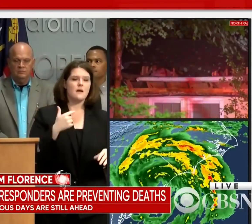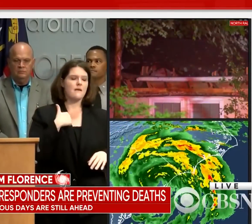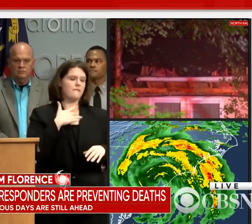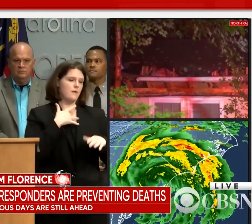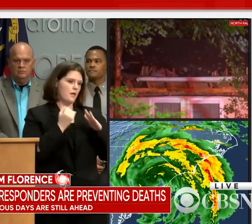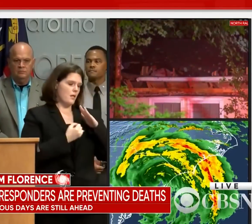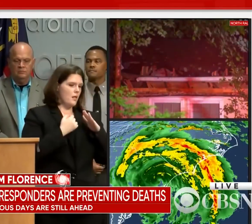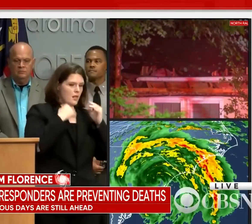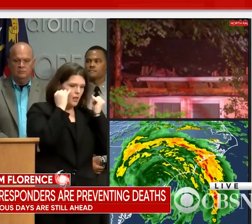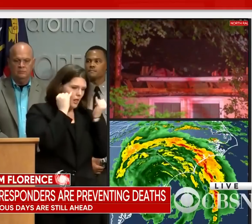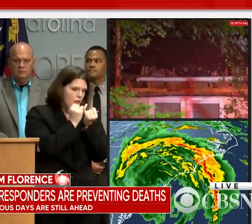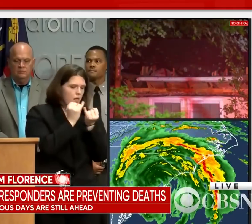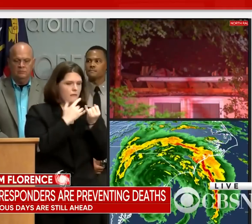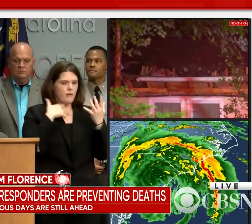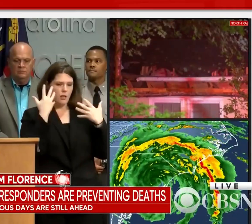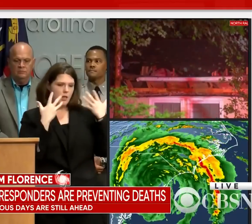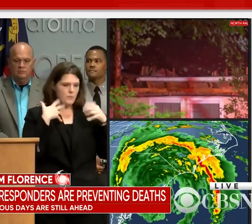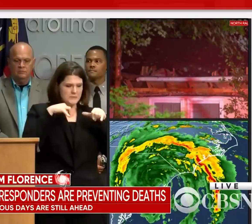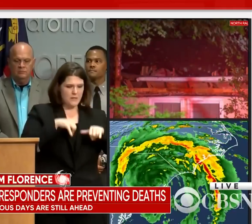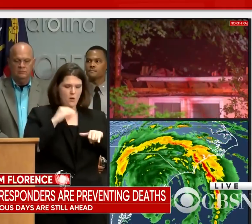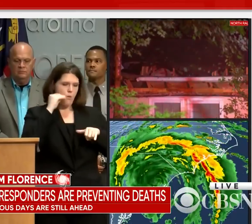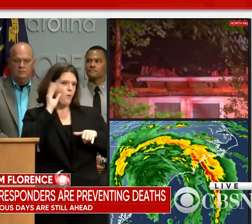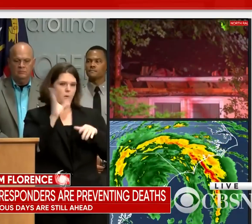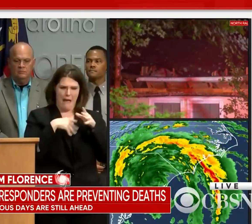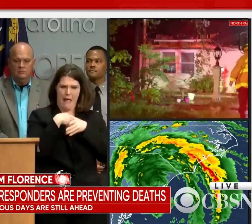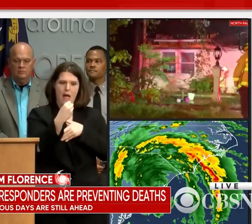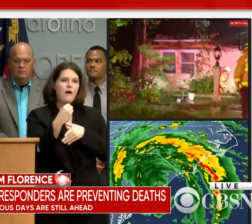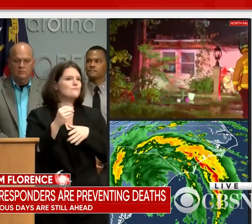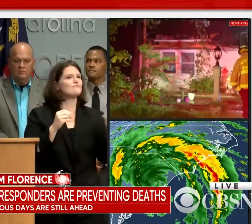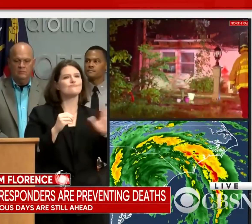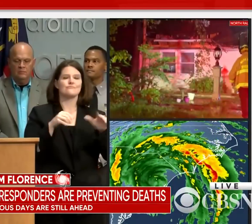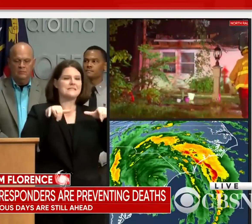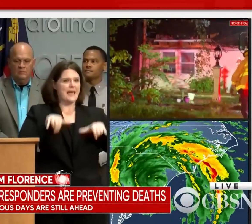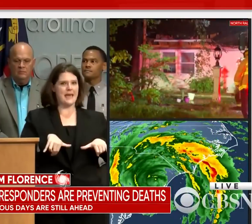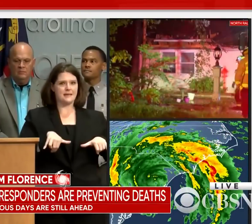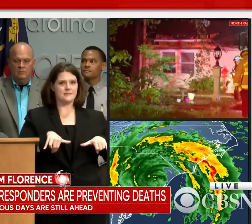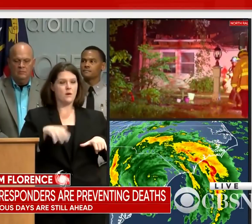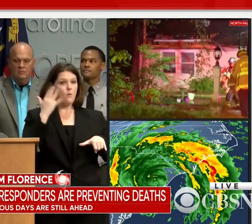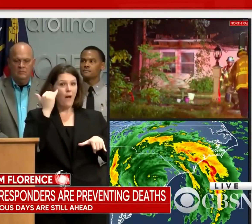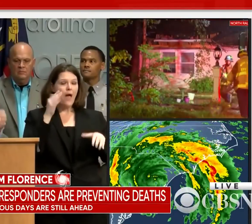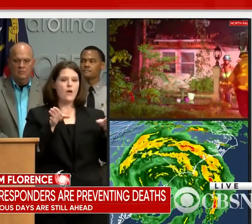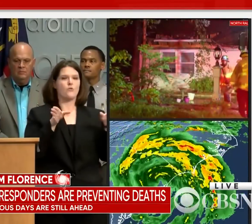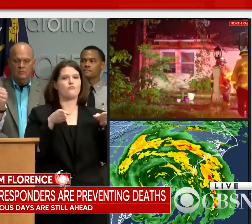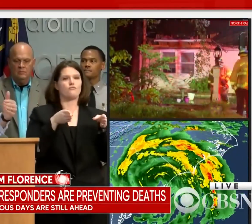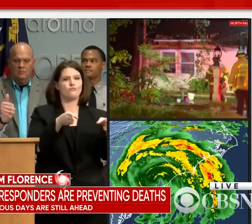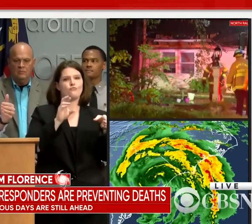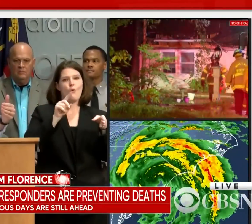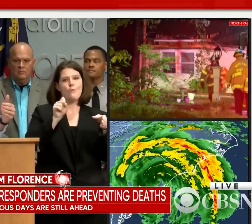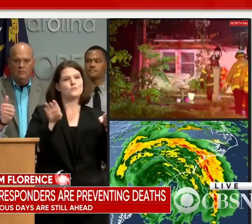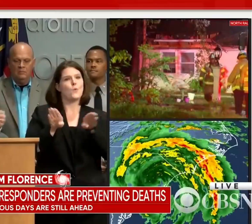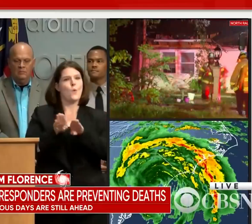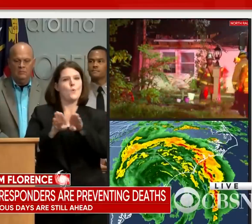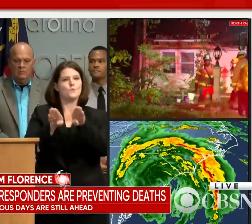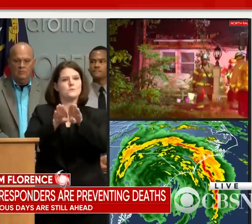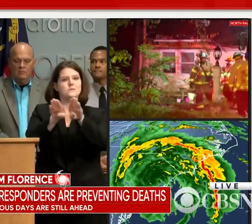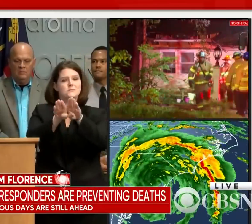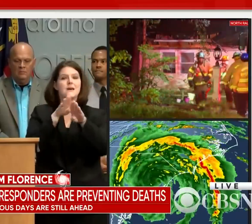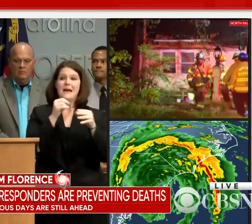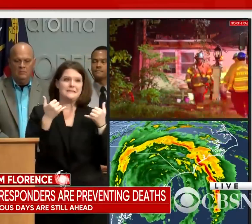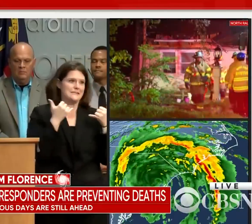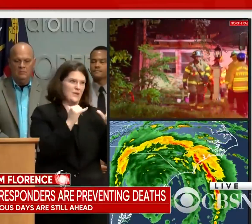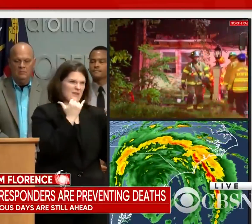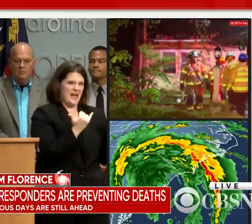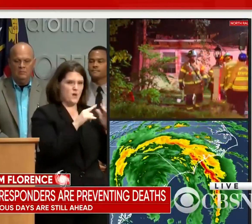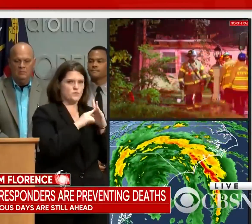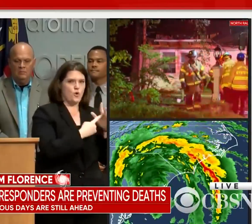house. Roads are closed in many places, and more are closing even as we